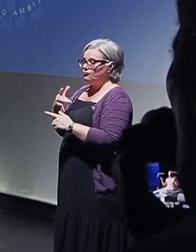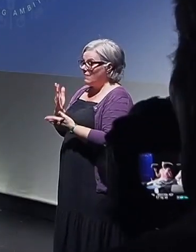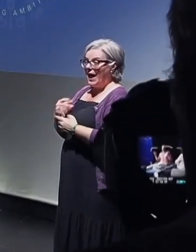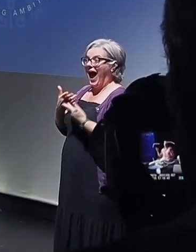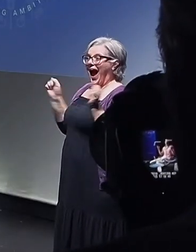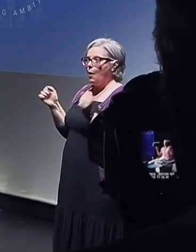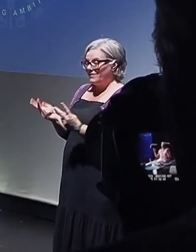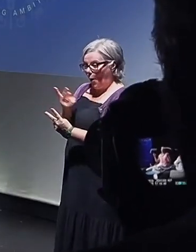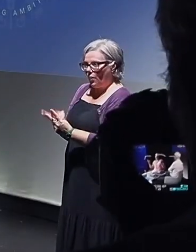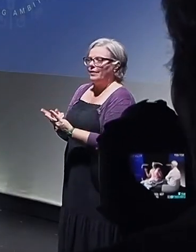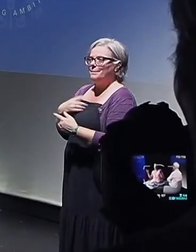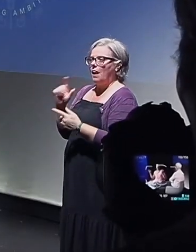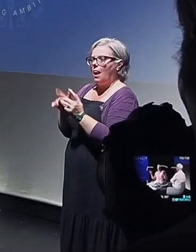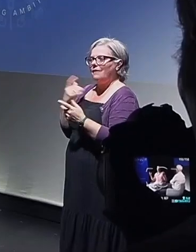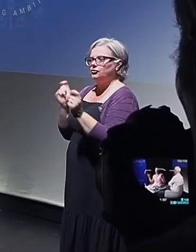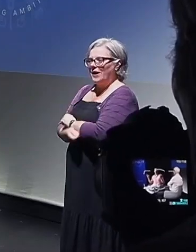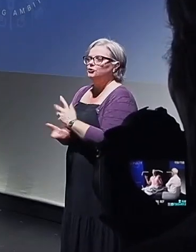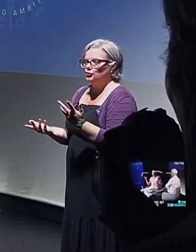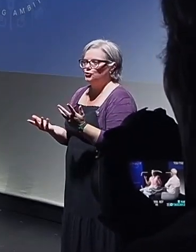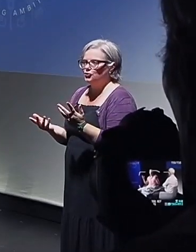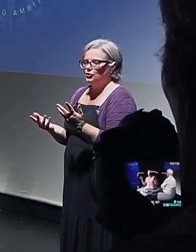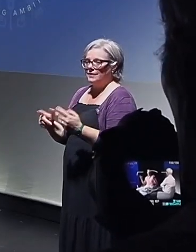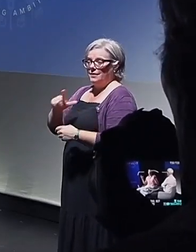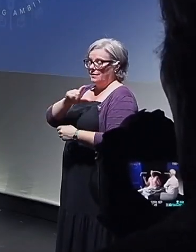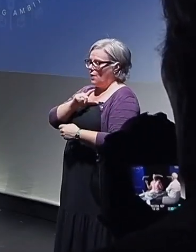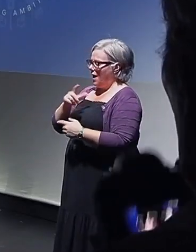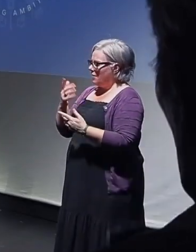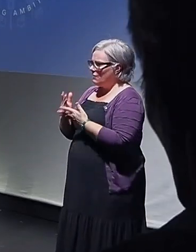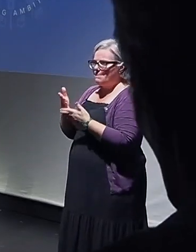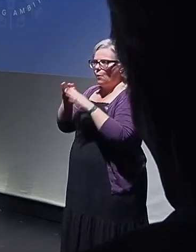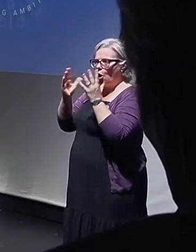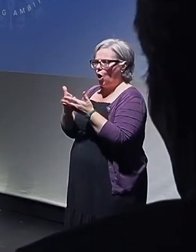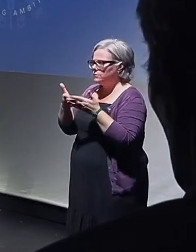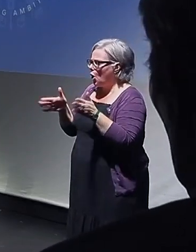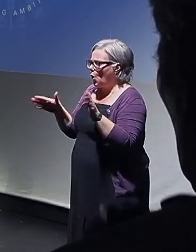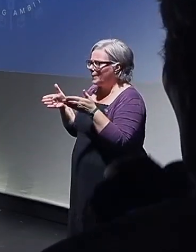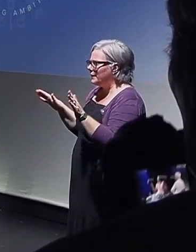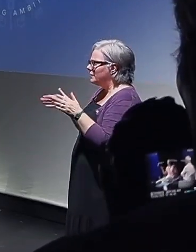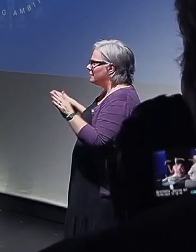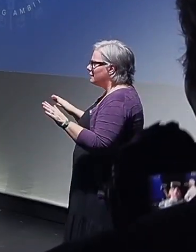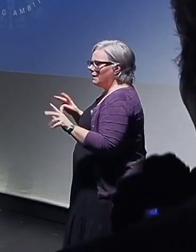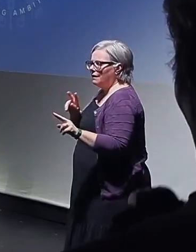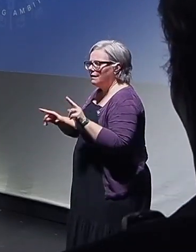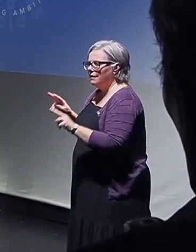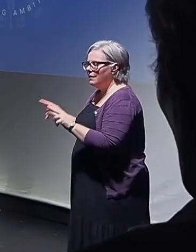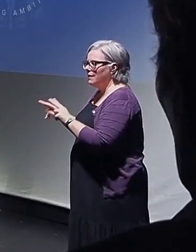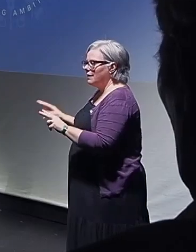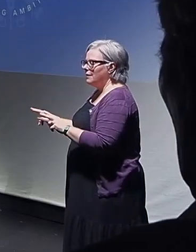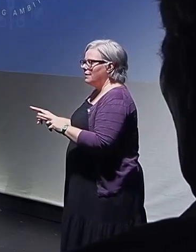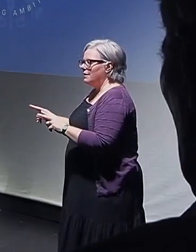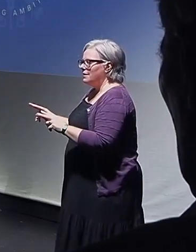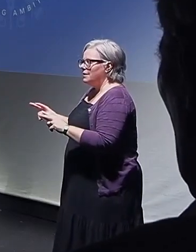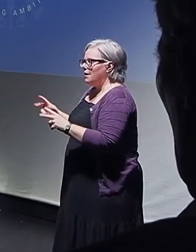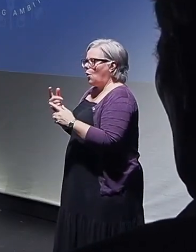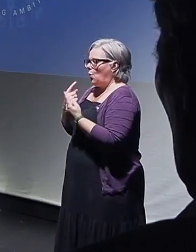completely, because it opened up to me, and I was like, oh, this is good. All the things that I thought I had shame